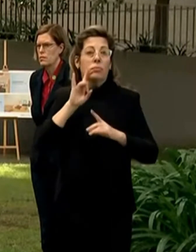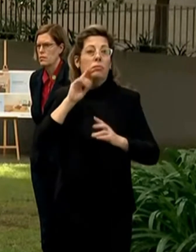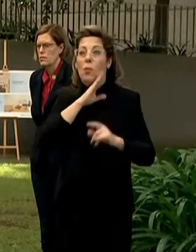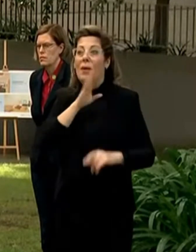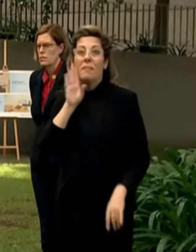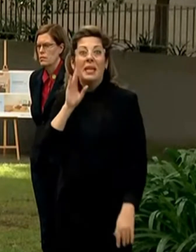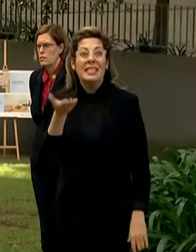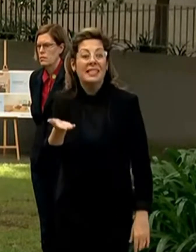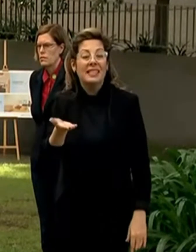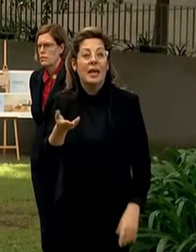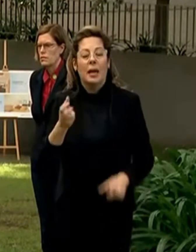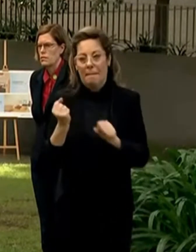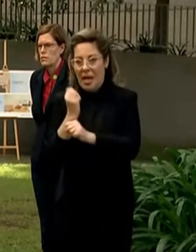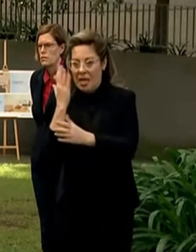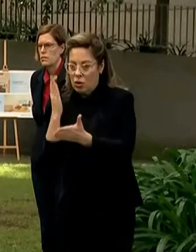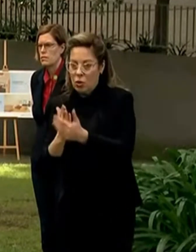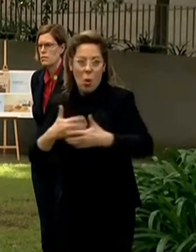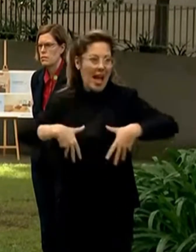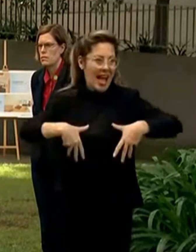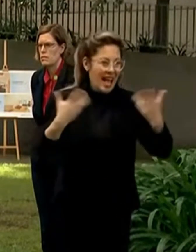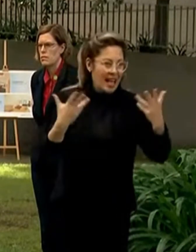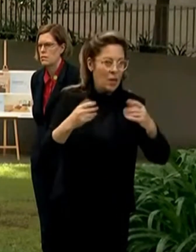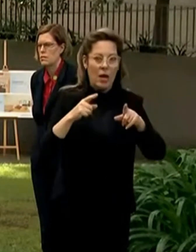up, that we make sure we draw out anyone who may